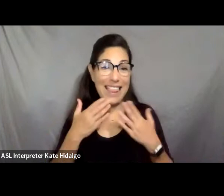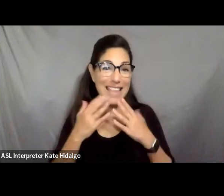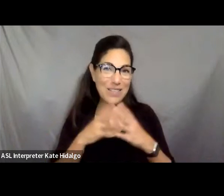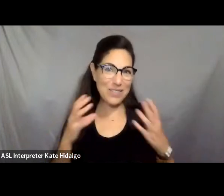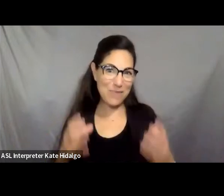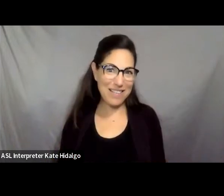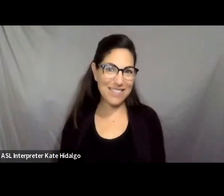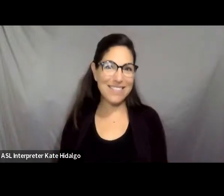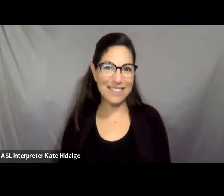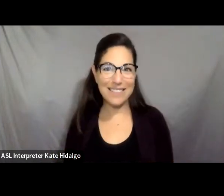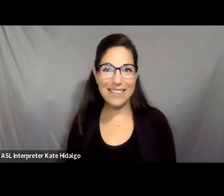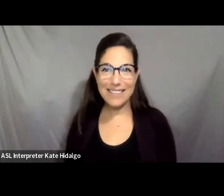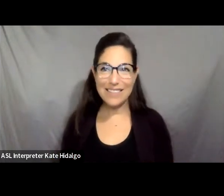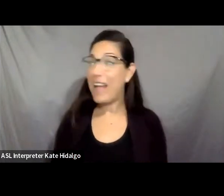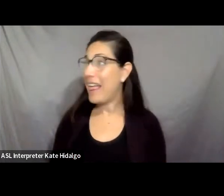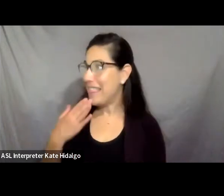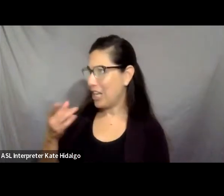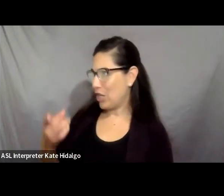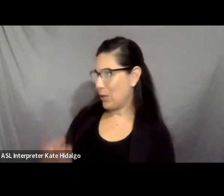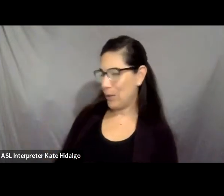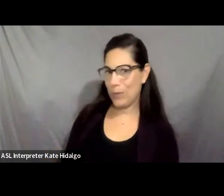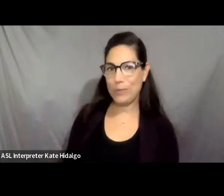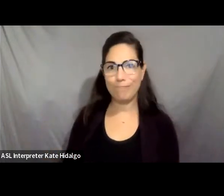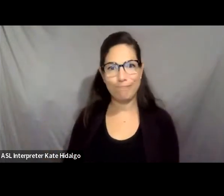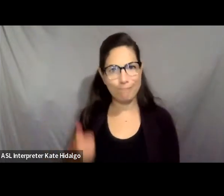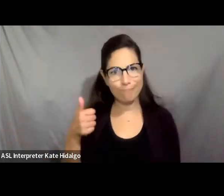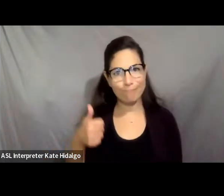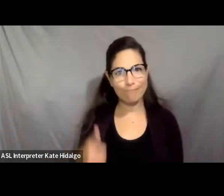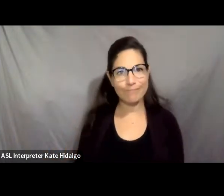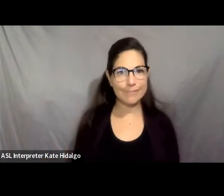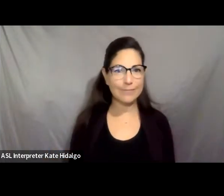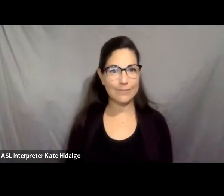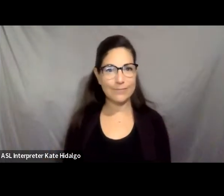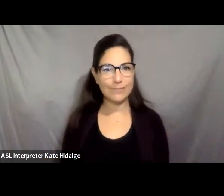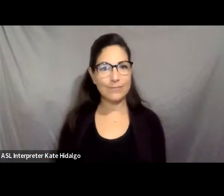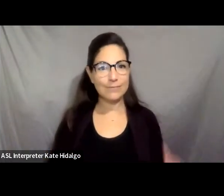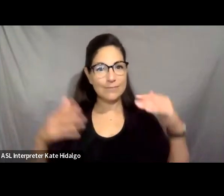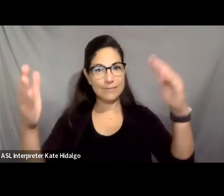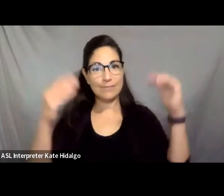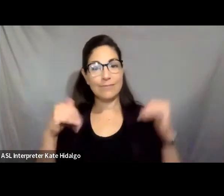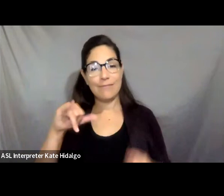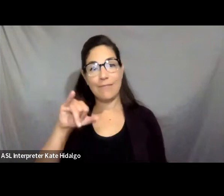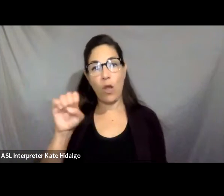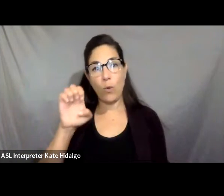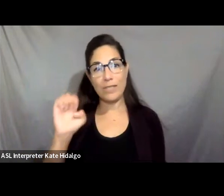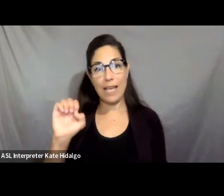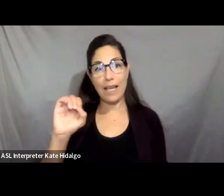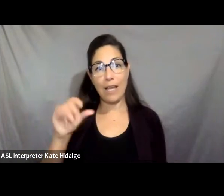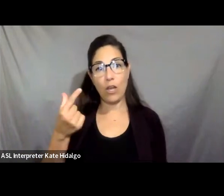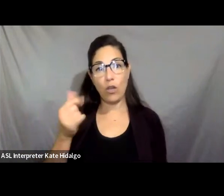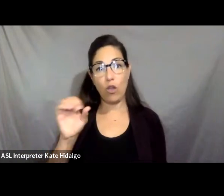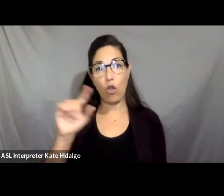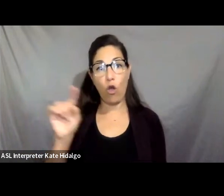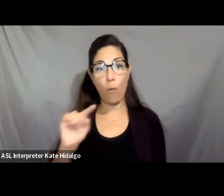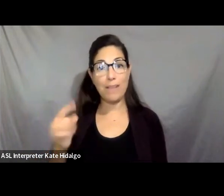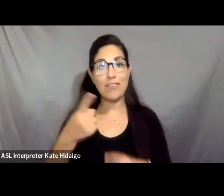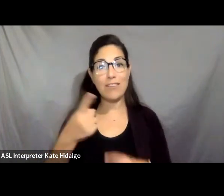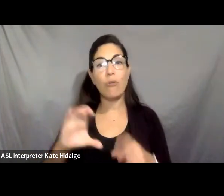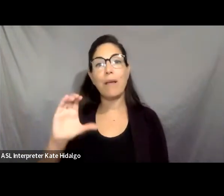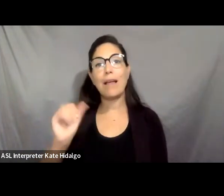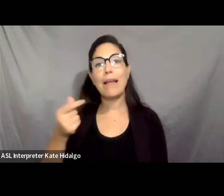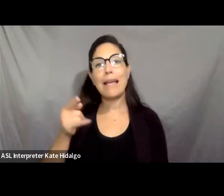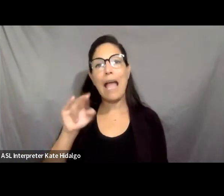much. All right. Thank you. Awesome. Thank you. Next, we have Jose Gomez from Cappuccino.